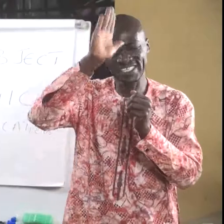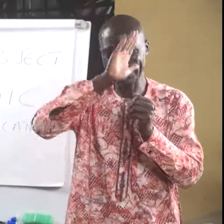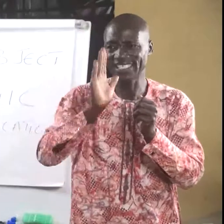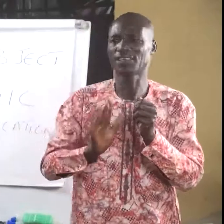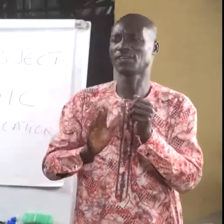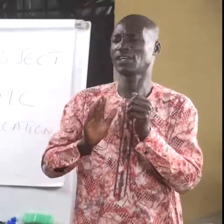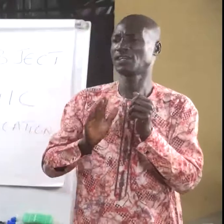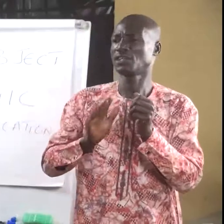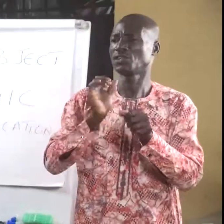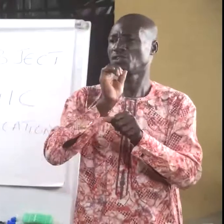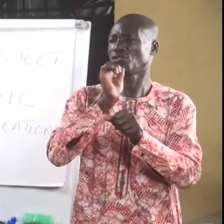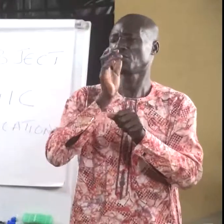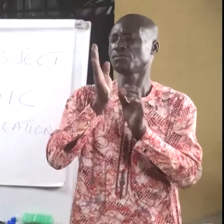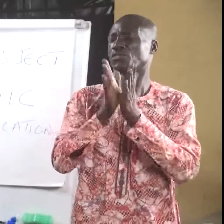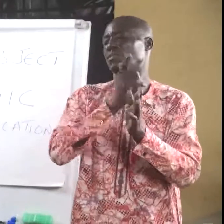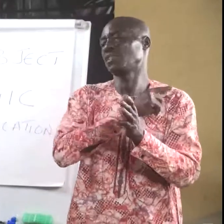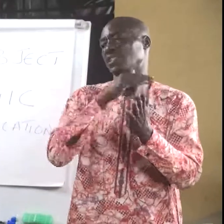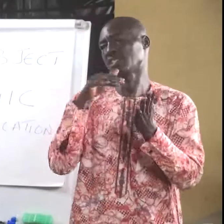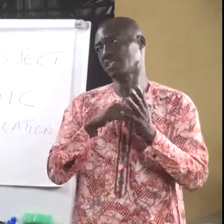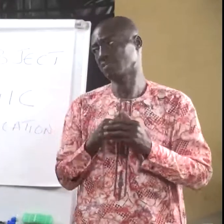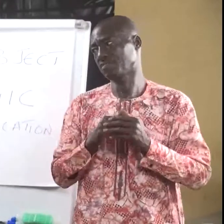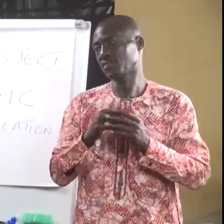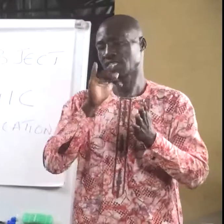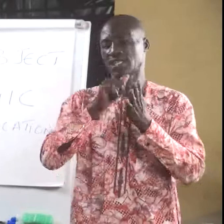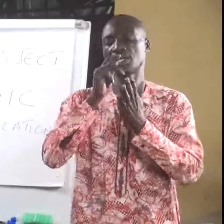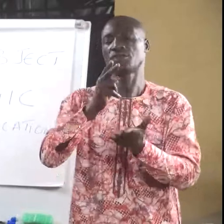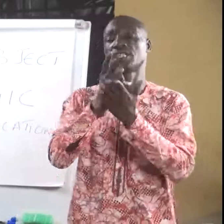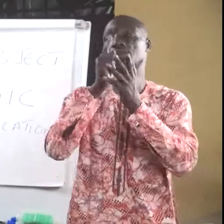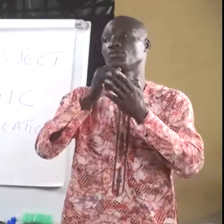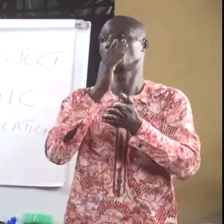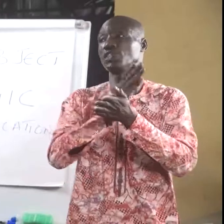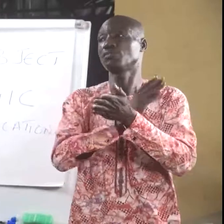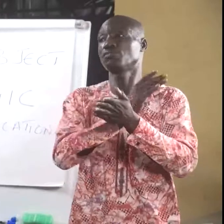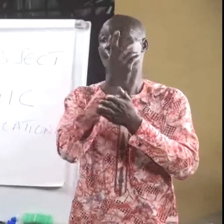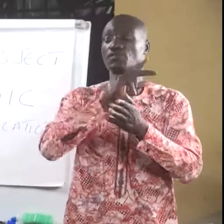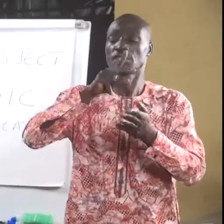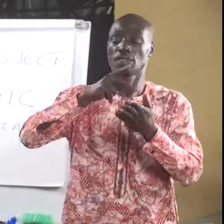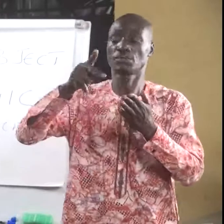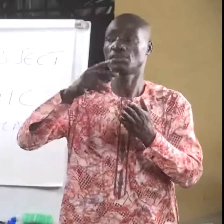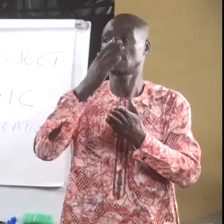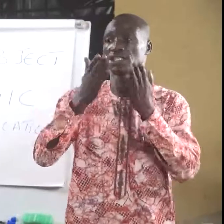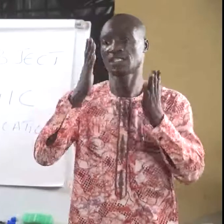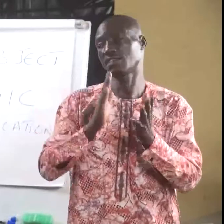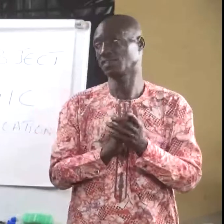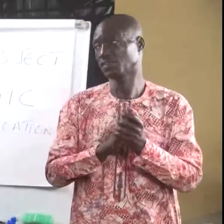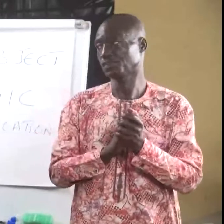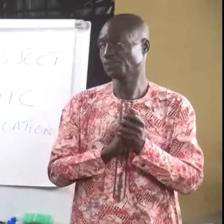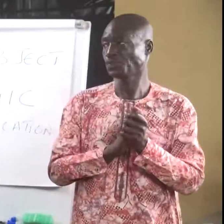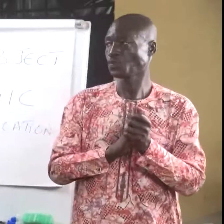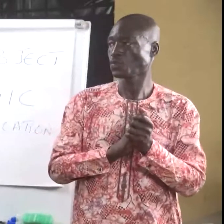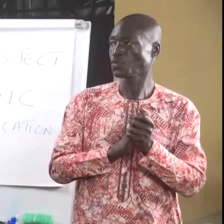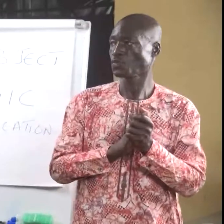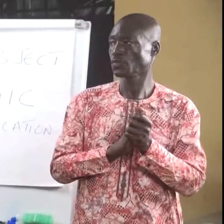this problem of shortcomings of public servant, we have to punish those that are found wanting.